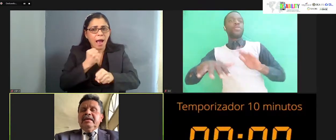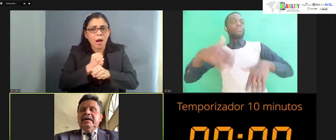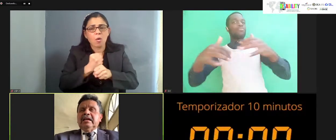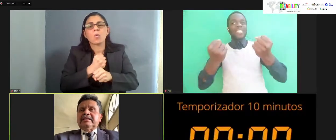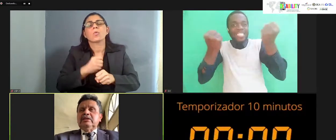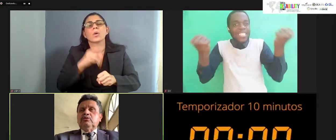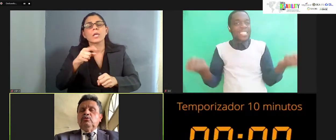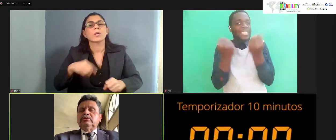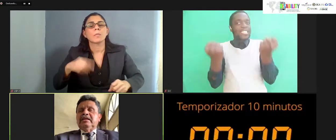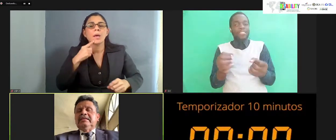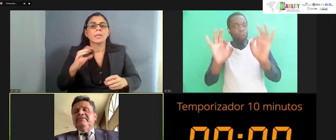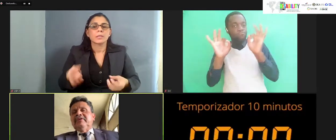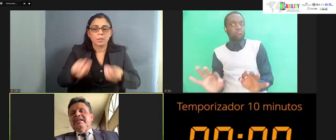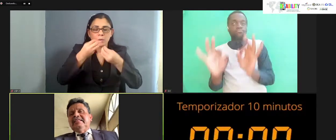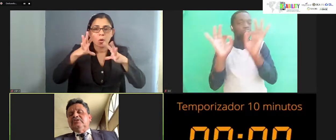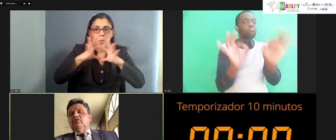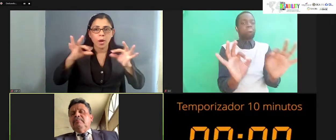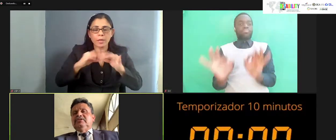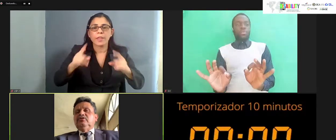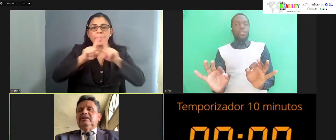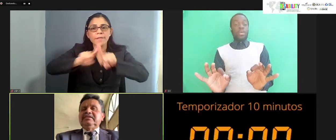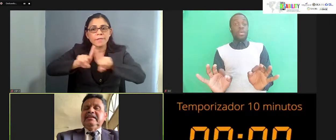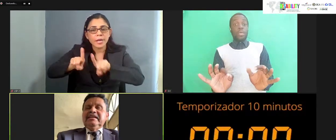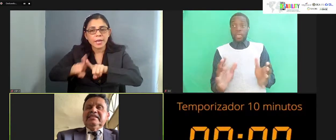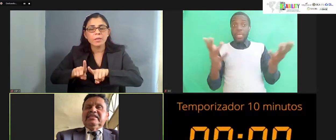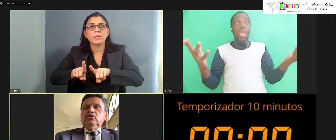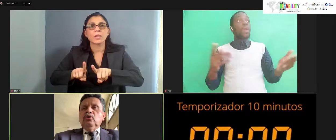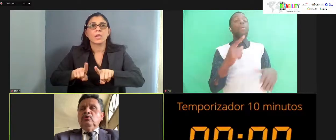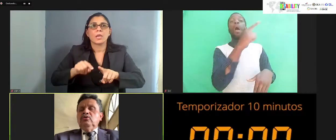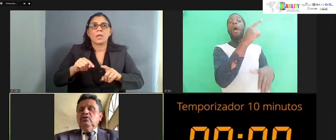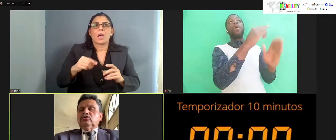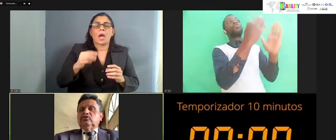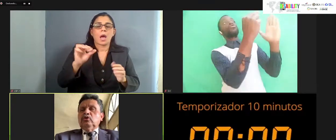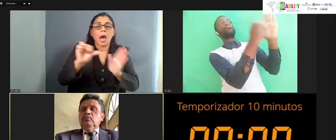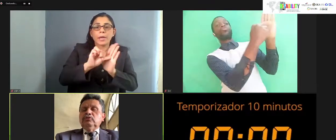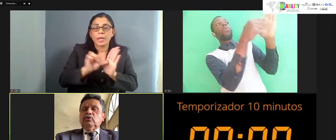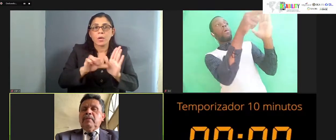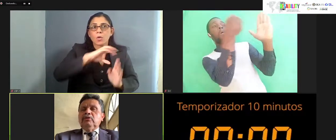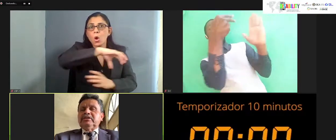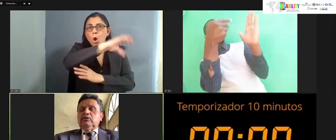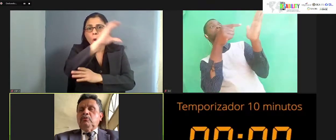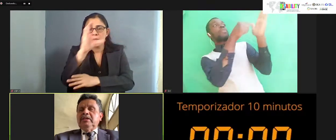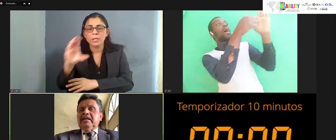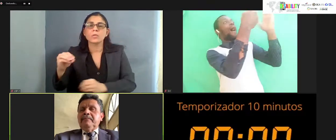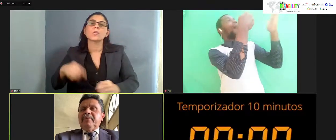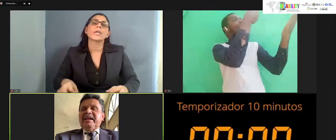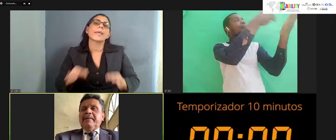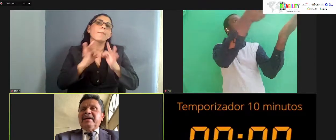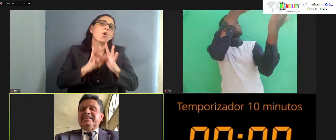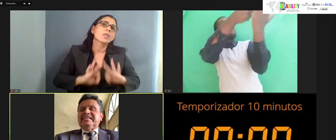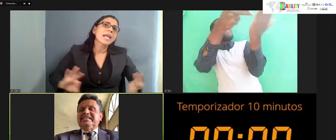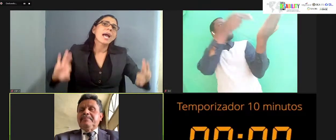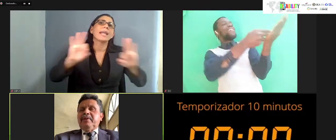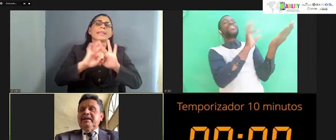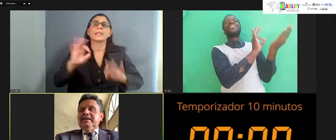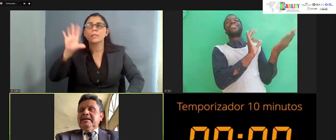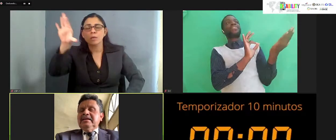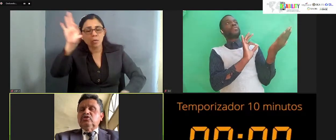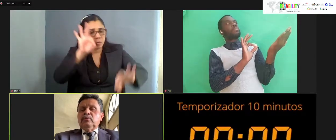from words to actions we need to be taking into accounting articles of different conventions otherwise